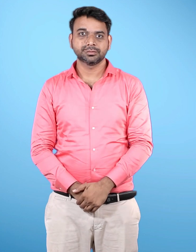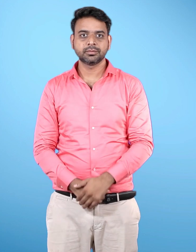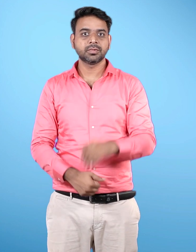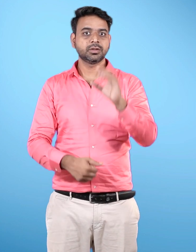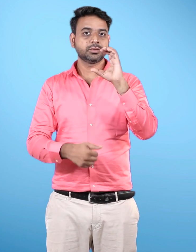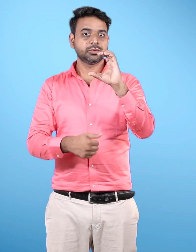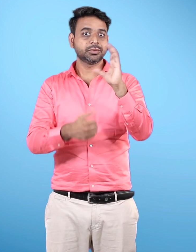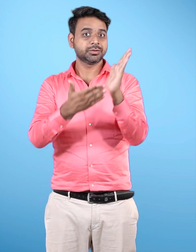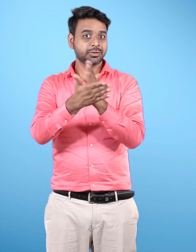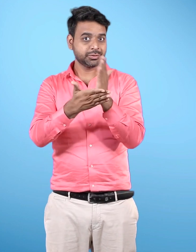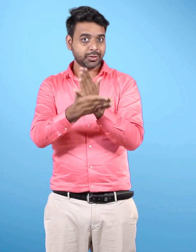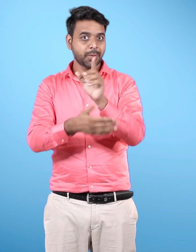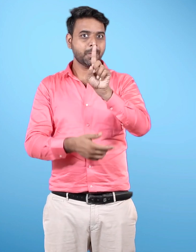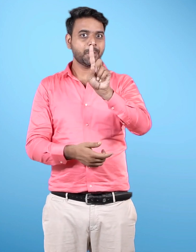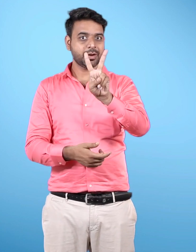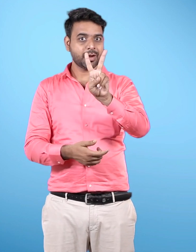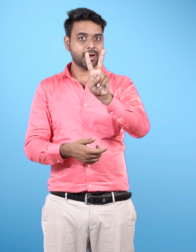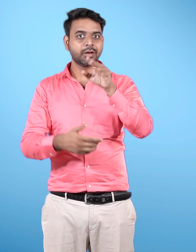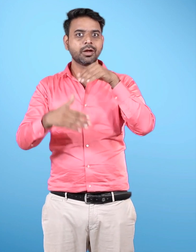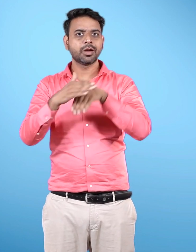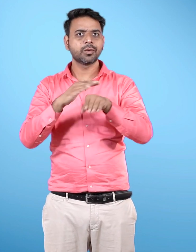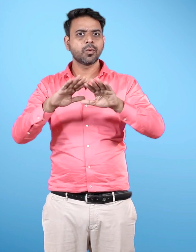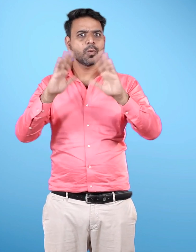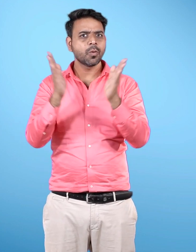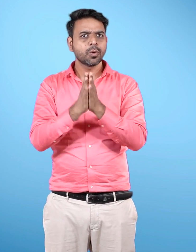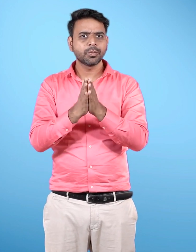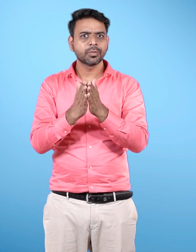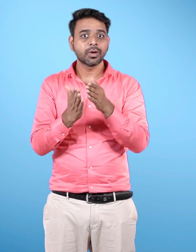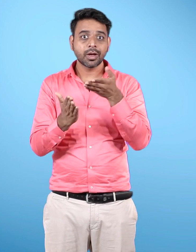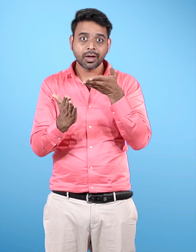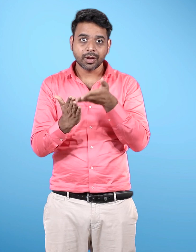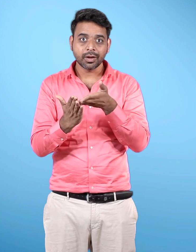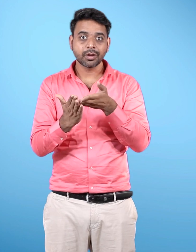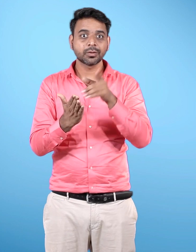The chapter 12 of total 16 chapters of the book ends here.